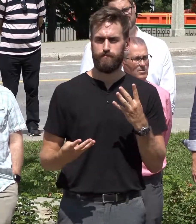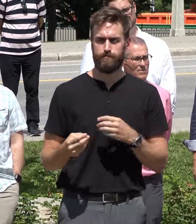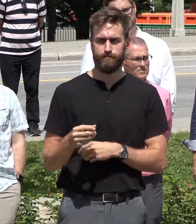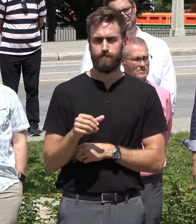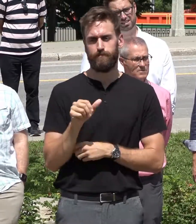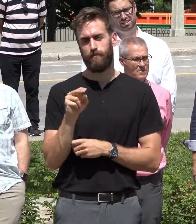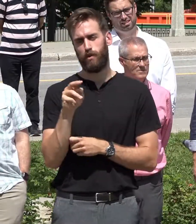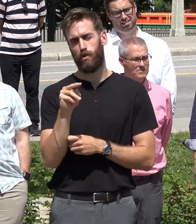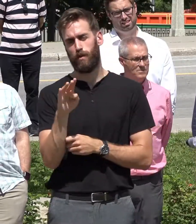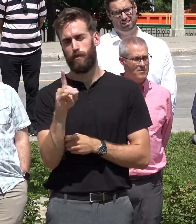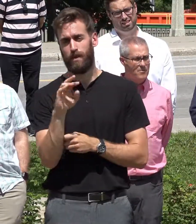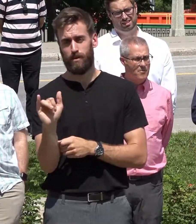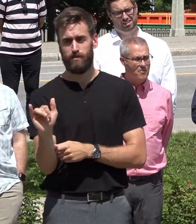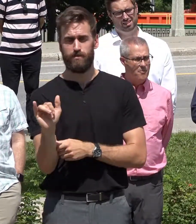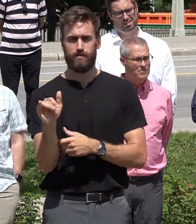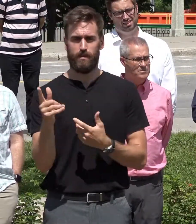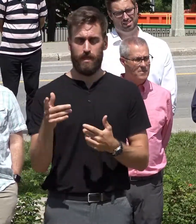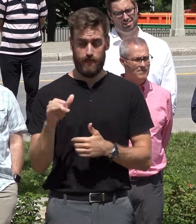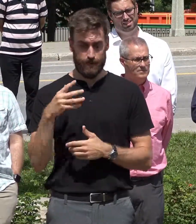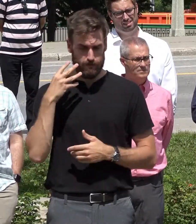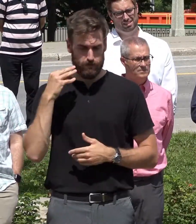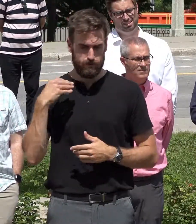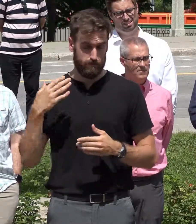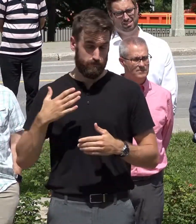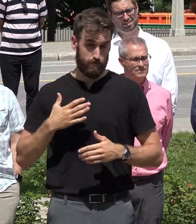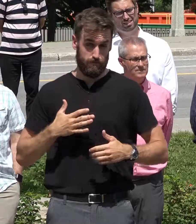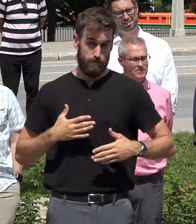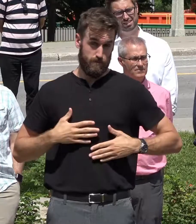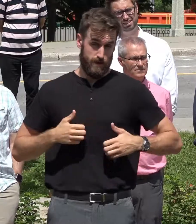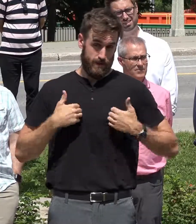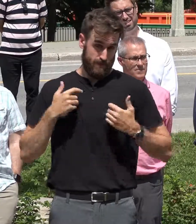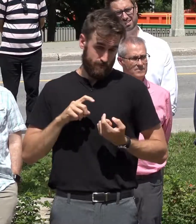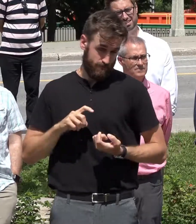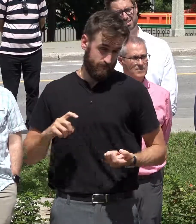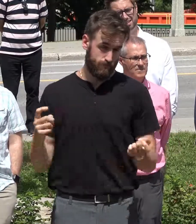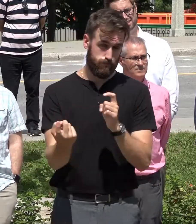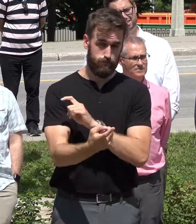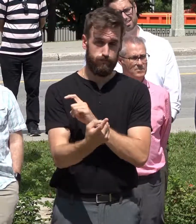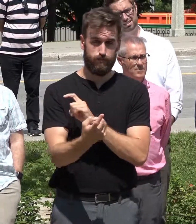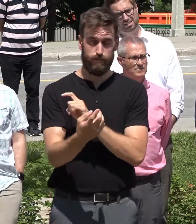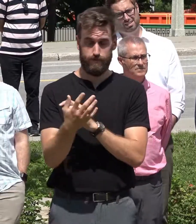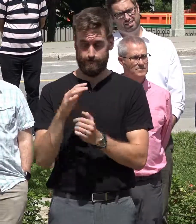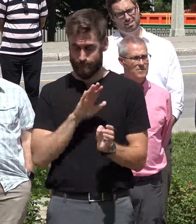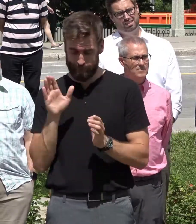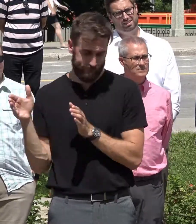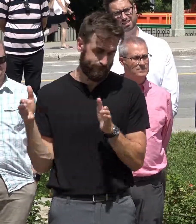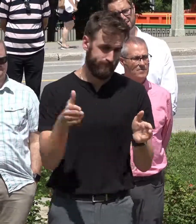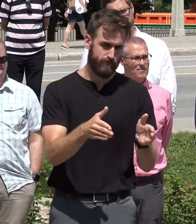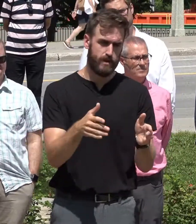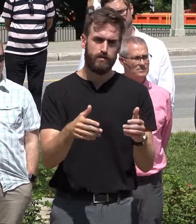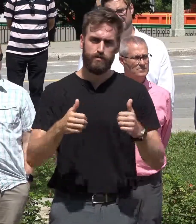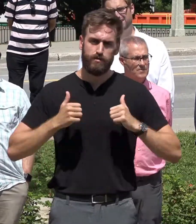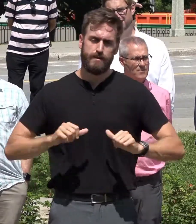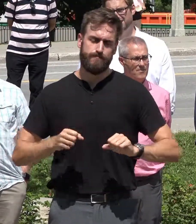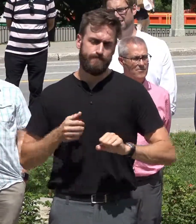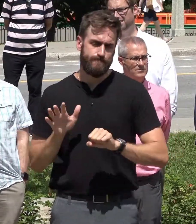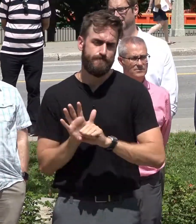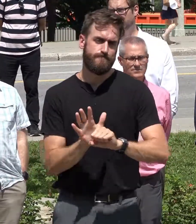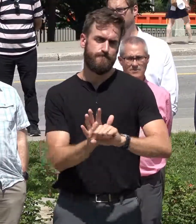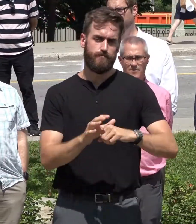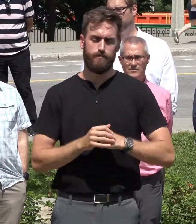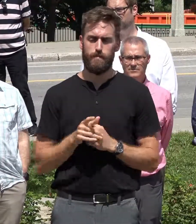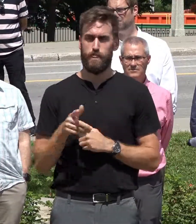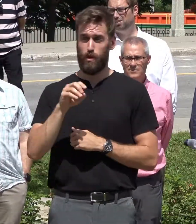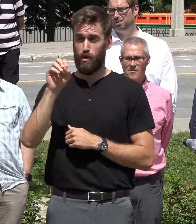non-binary. This experience changed my life and led me to become an activist and an advocate, and our Ottawa communities are